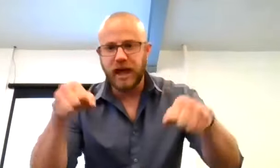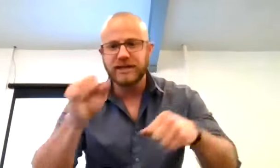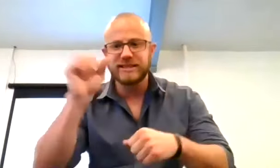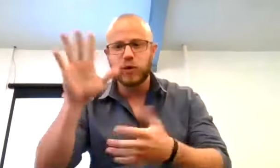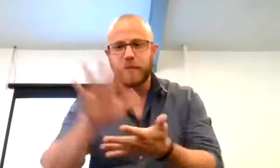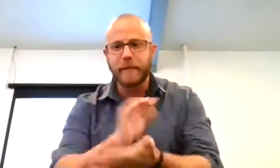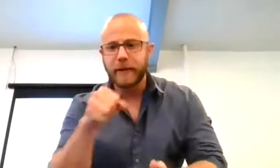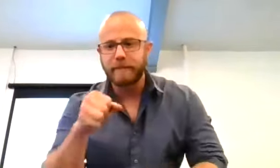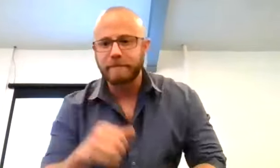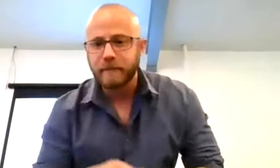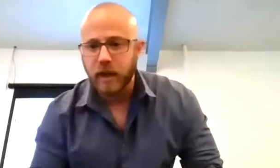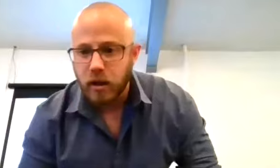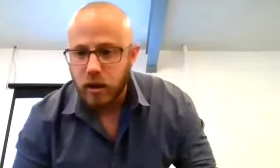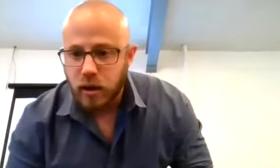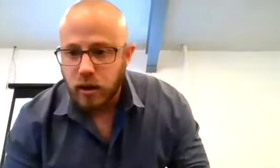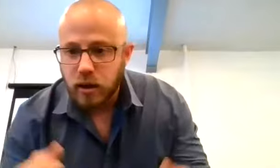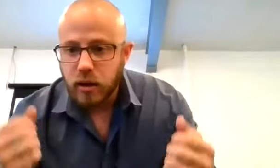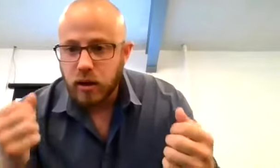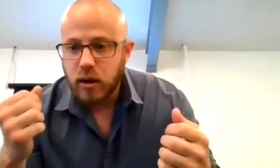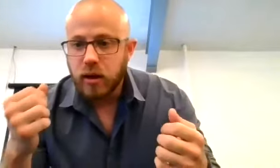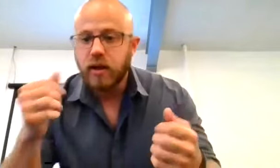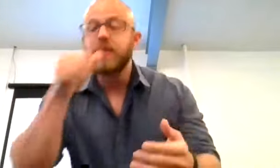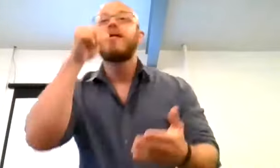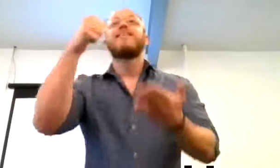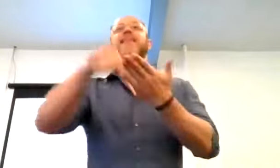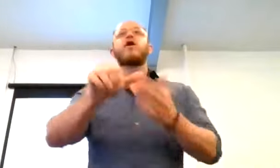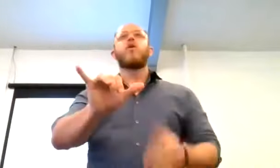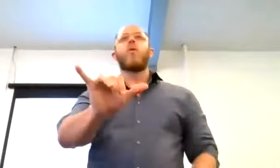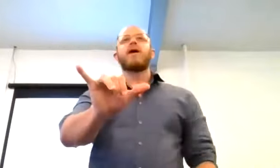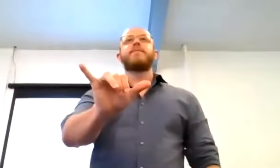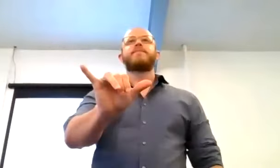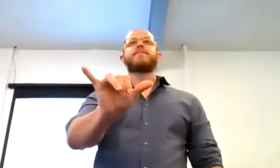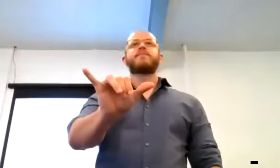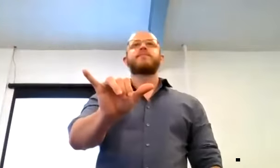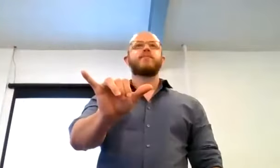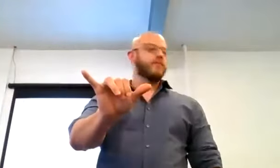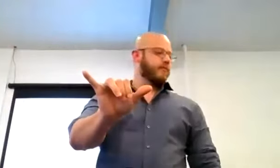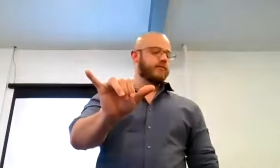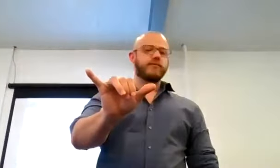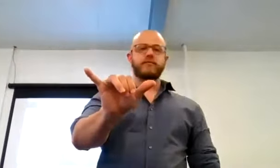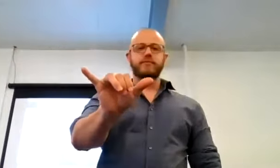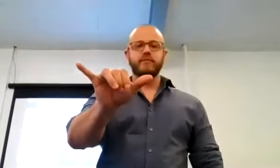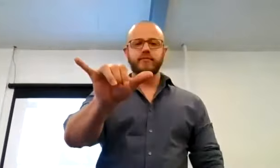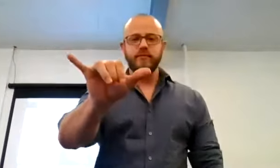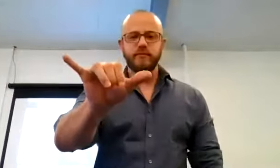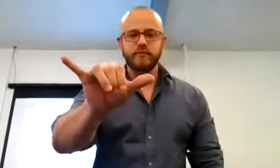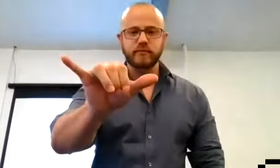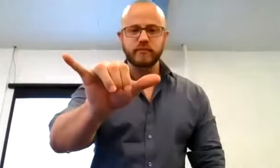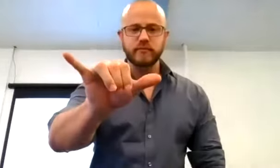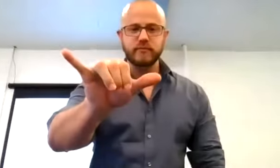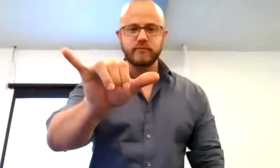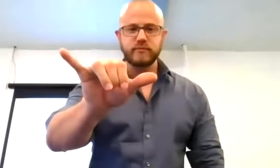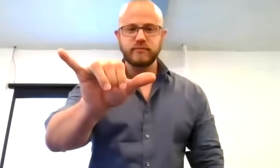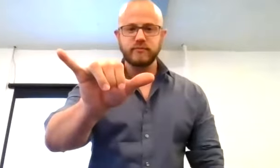Okay, great. Yes, we can send you some, yes. Some type of documents. The letter Y, you see this here? This is the letter